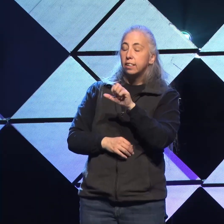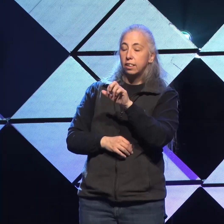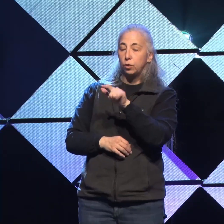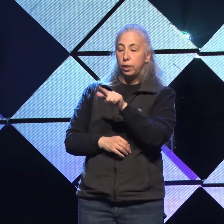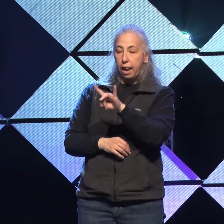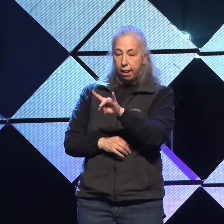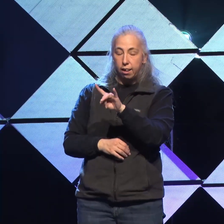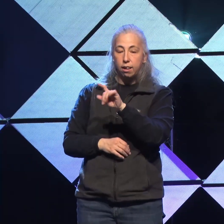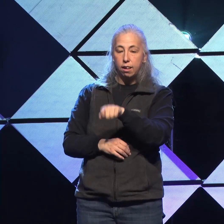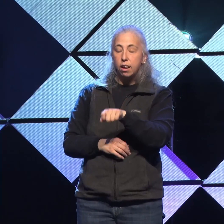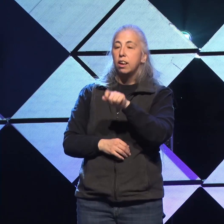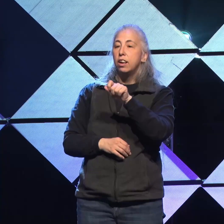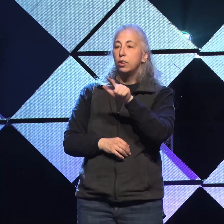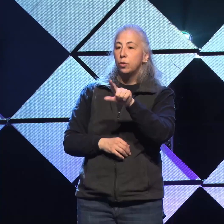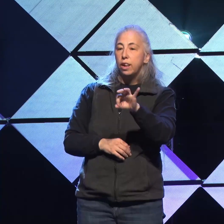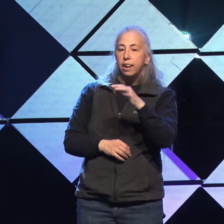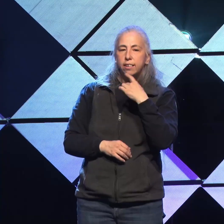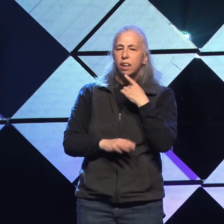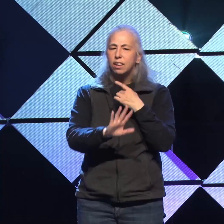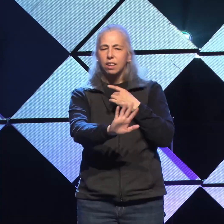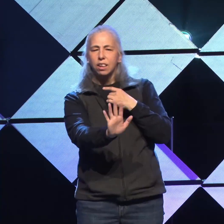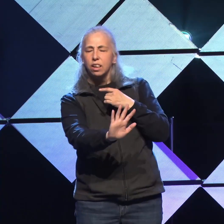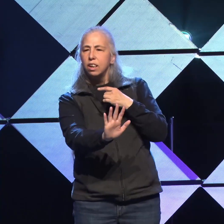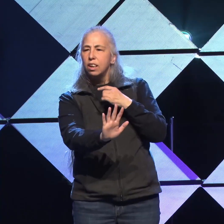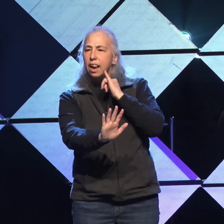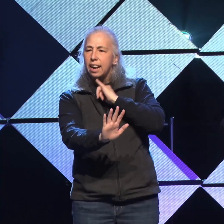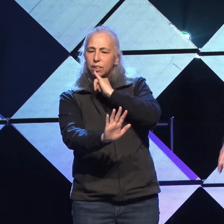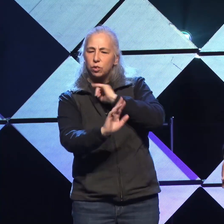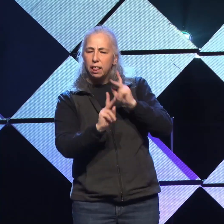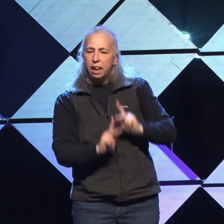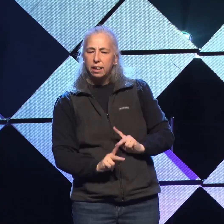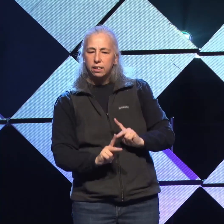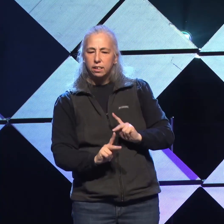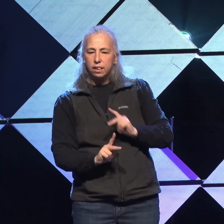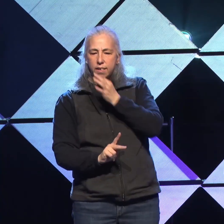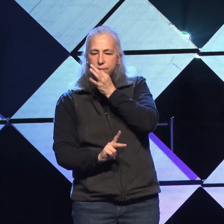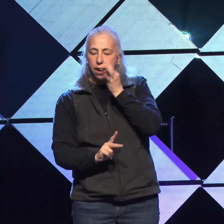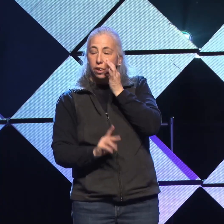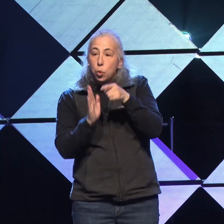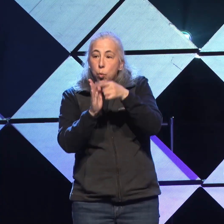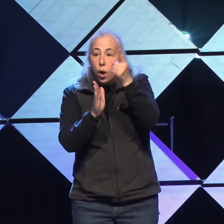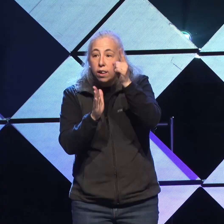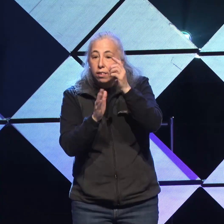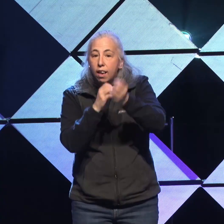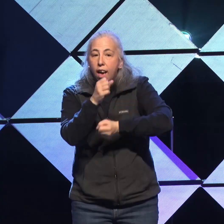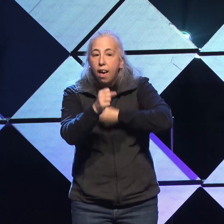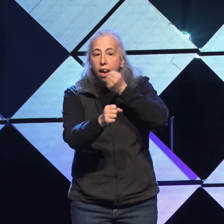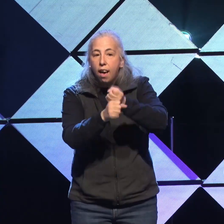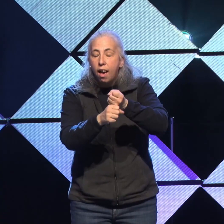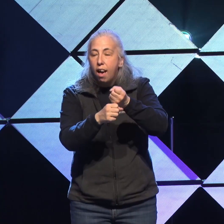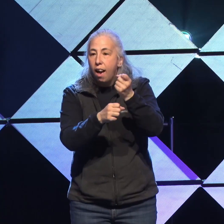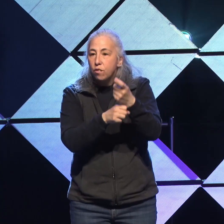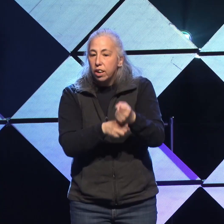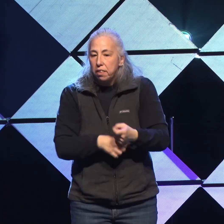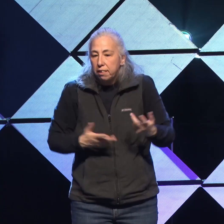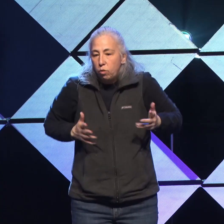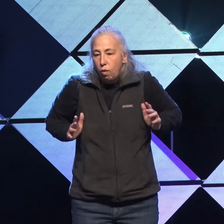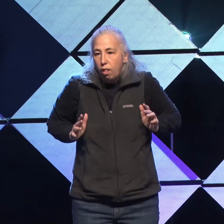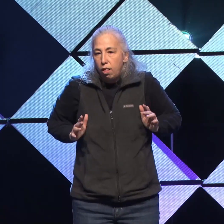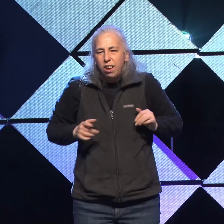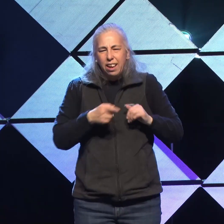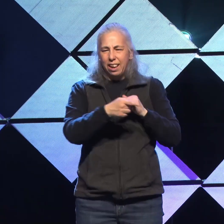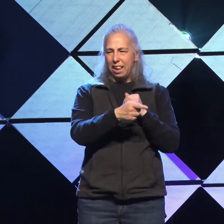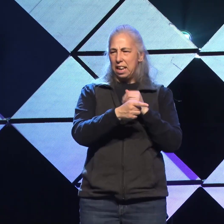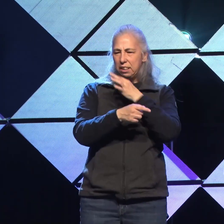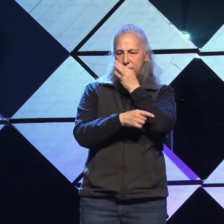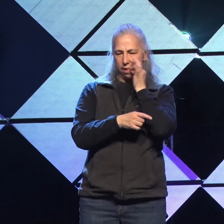only required to fast once a year, a Day of Atonement. This guy's fasting twice a week.